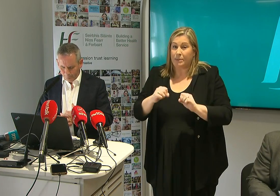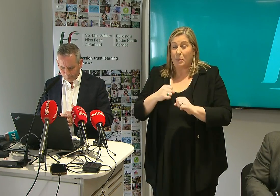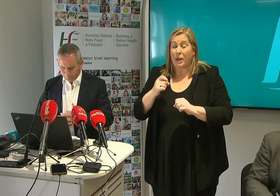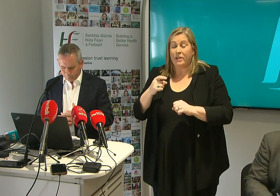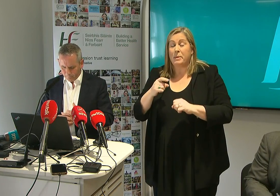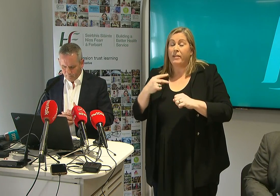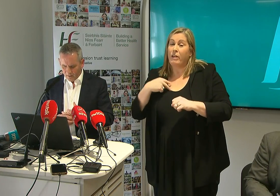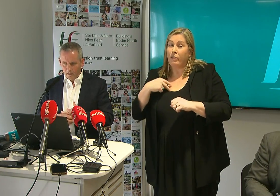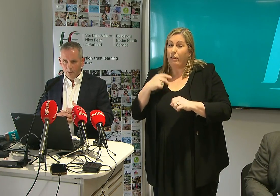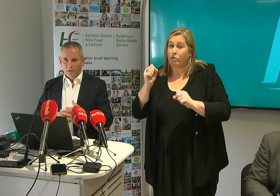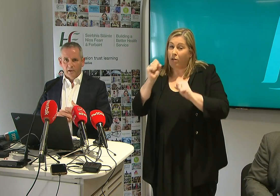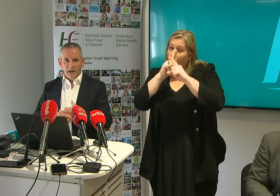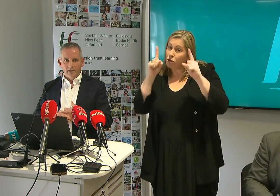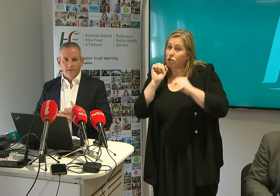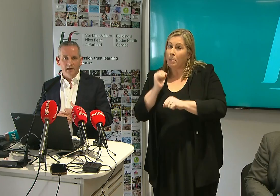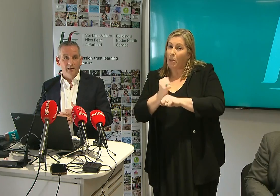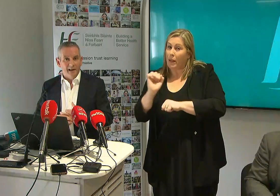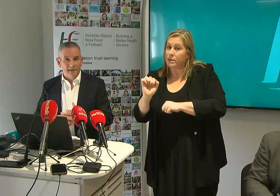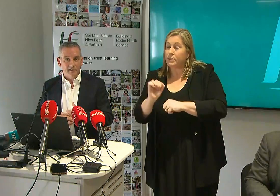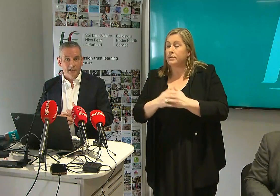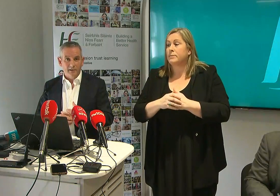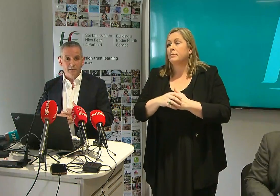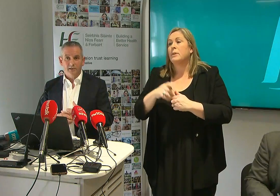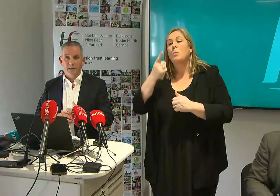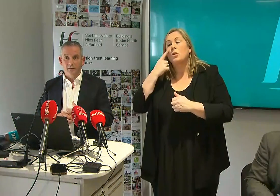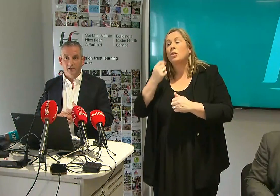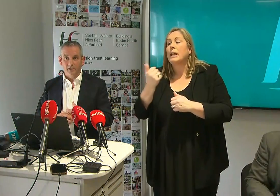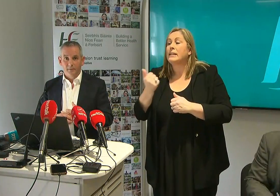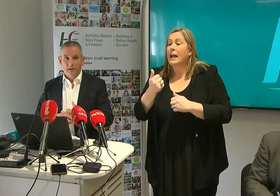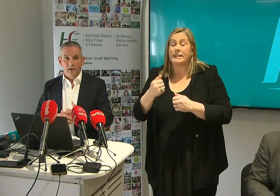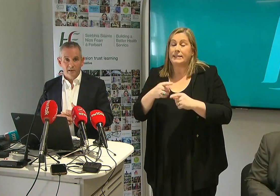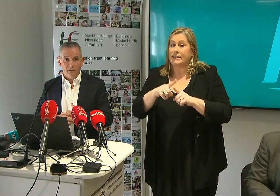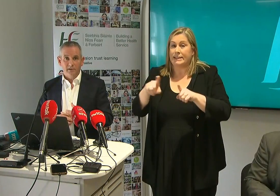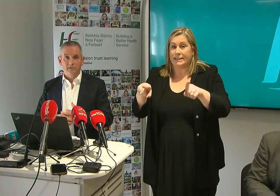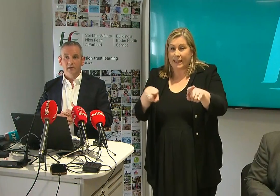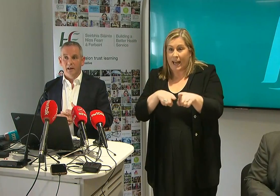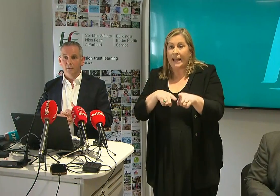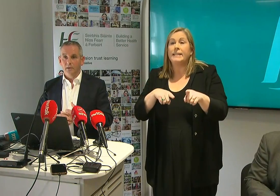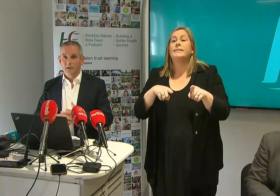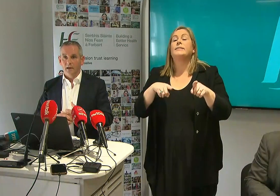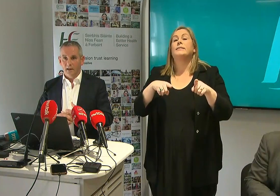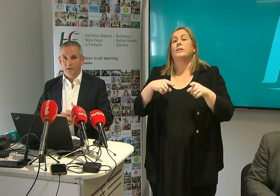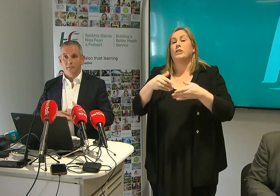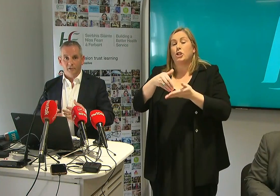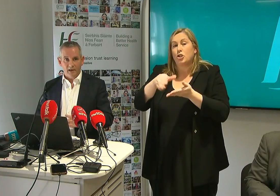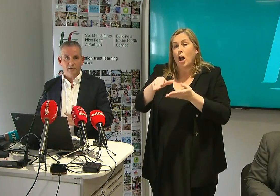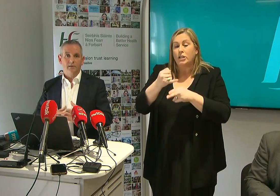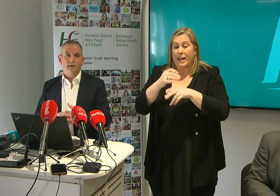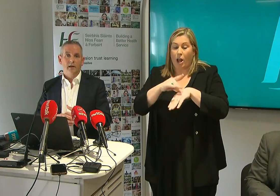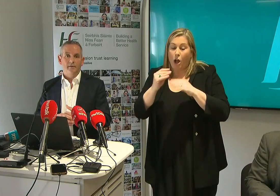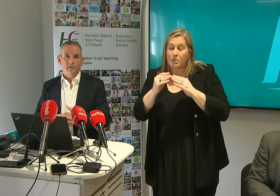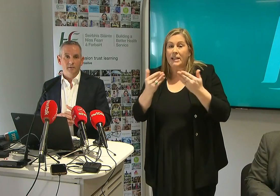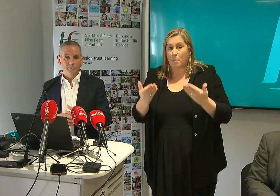there. We're looking at any delayed discharges that are in our hospitals right now and how we can